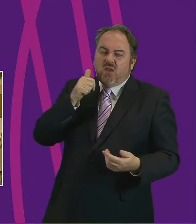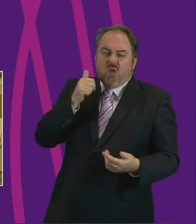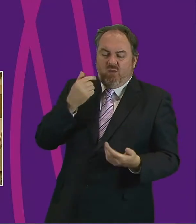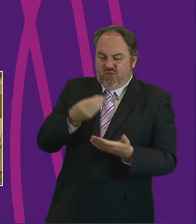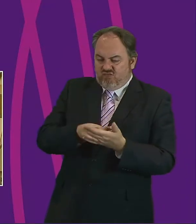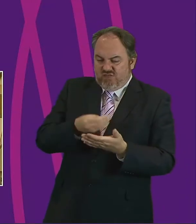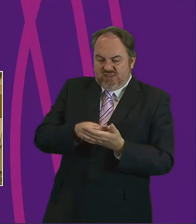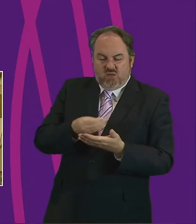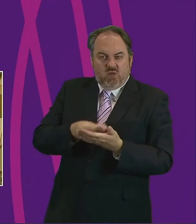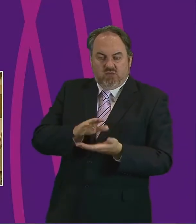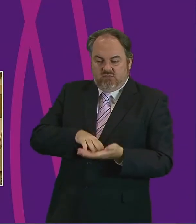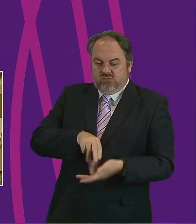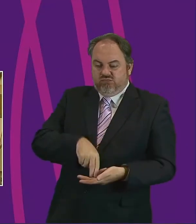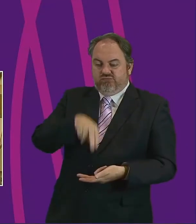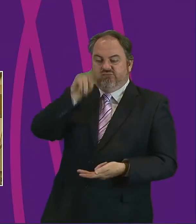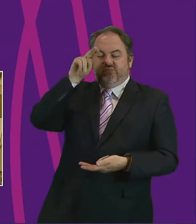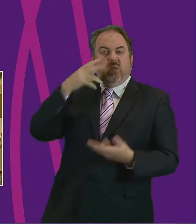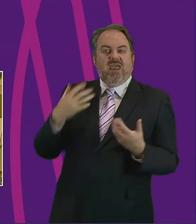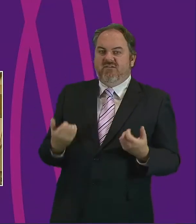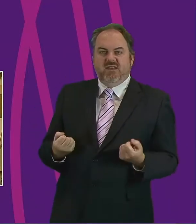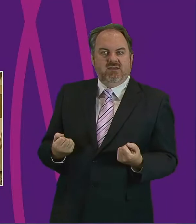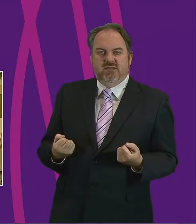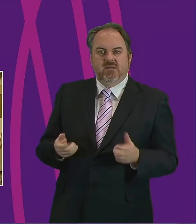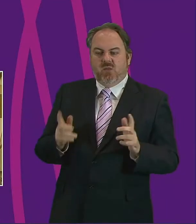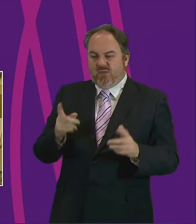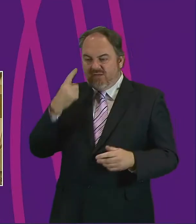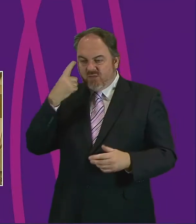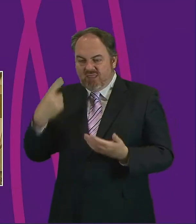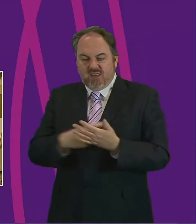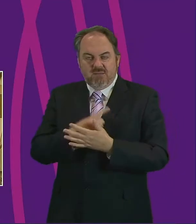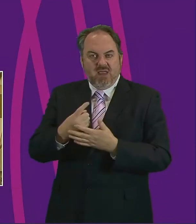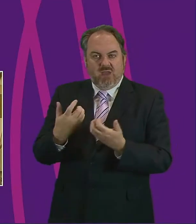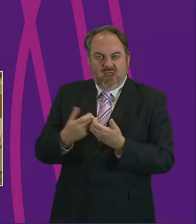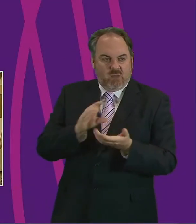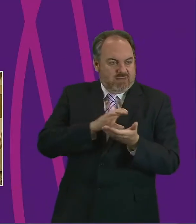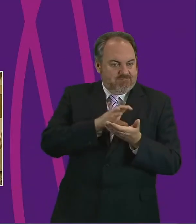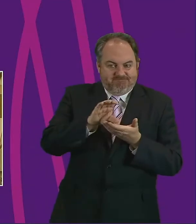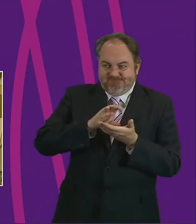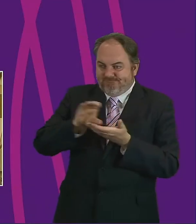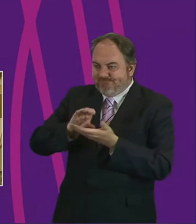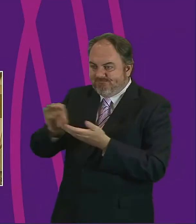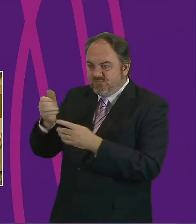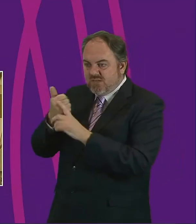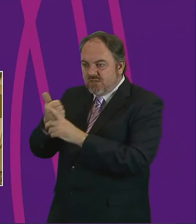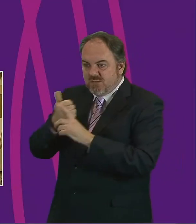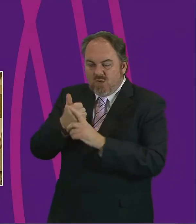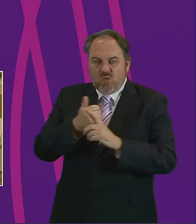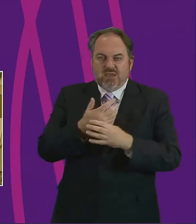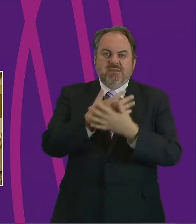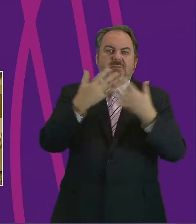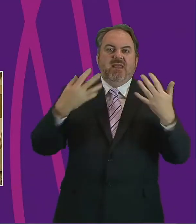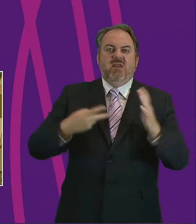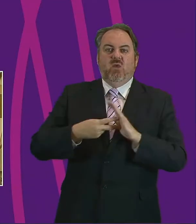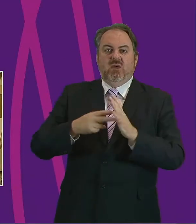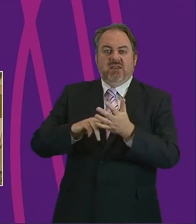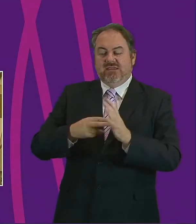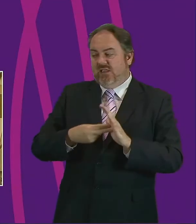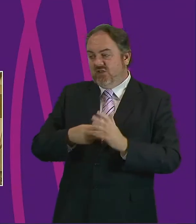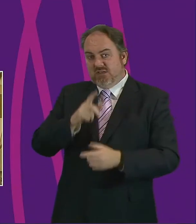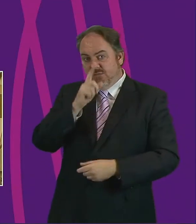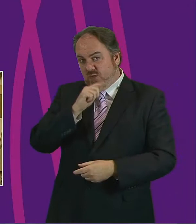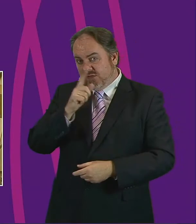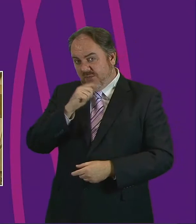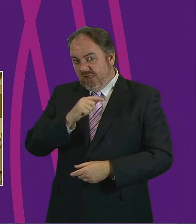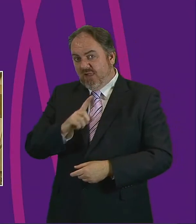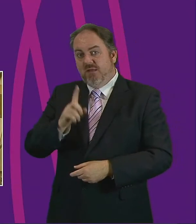resources that we face to help as many organisations and individuals and interests as possible. I think the Finance Secretary has